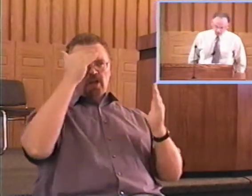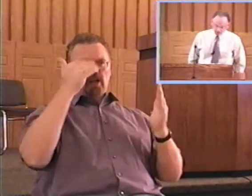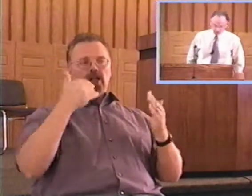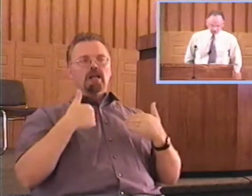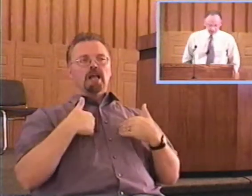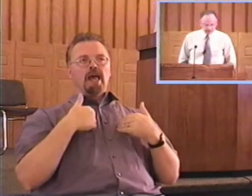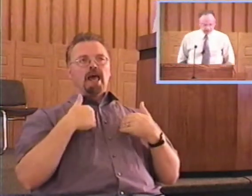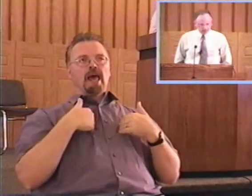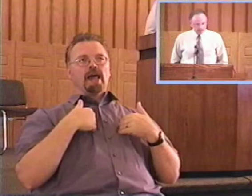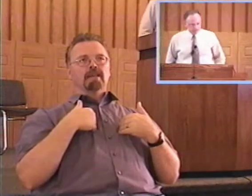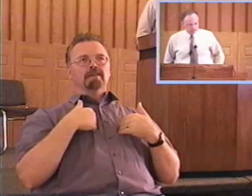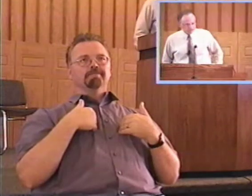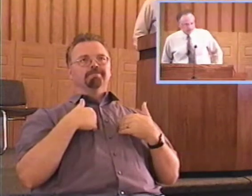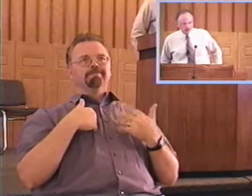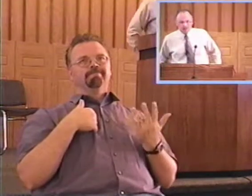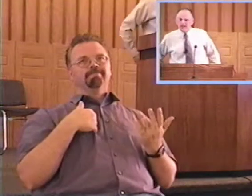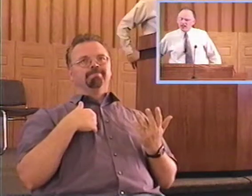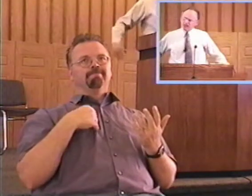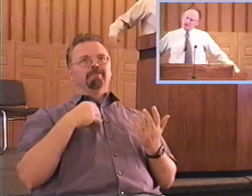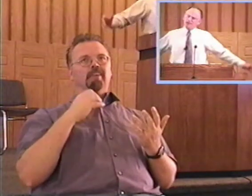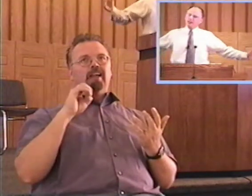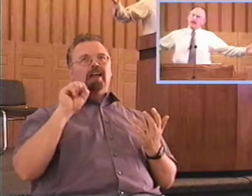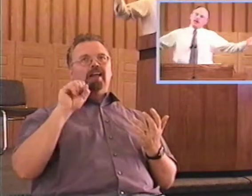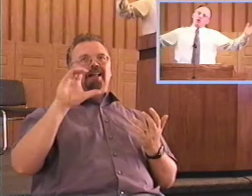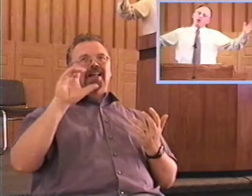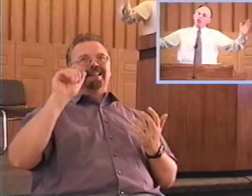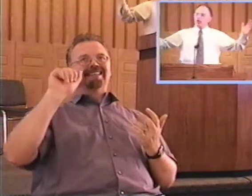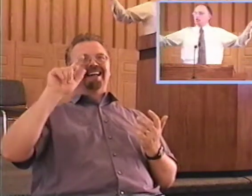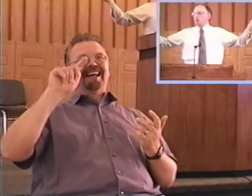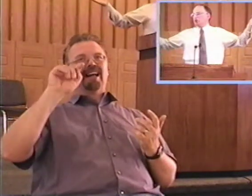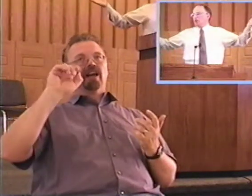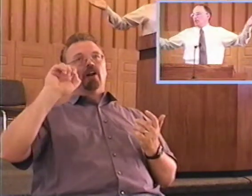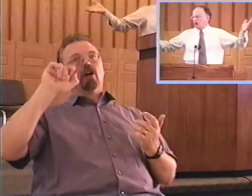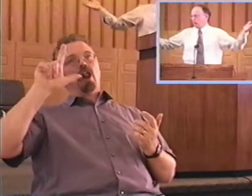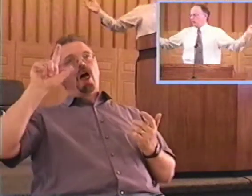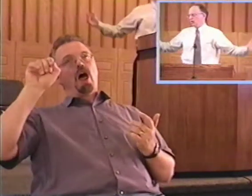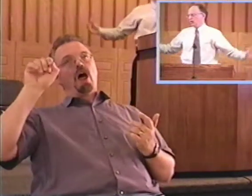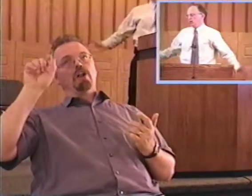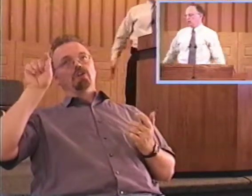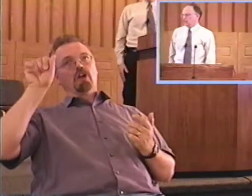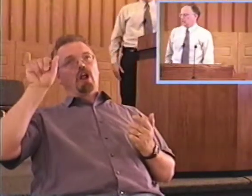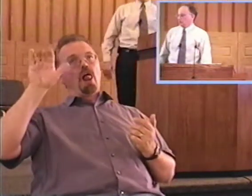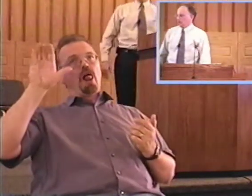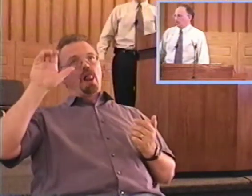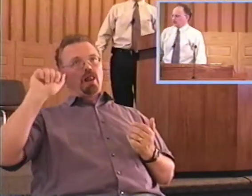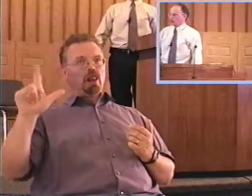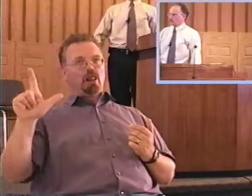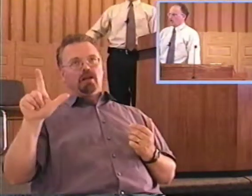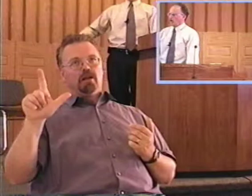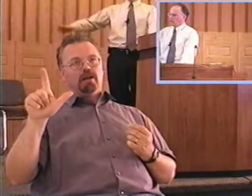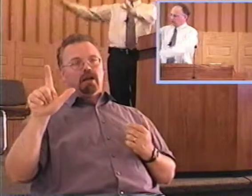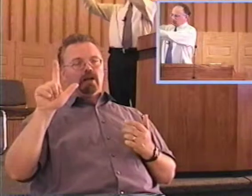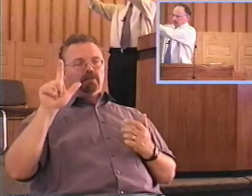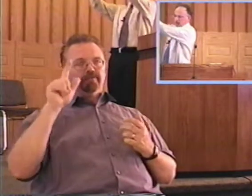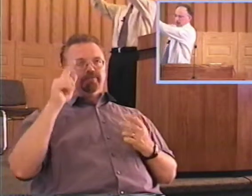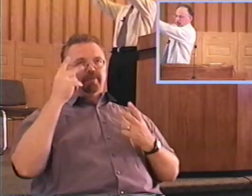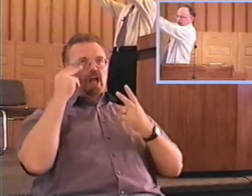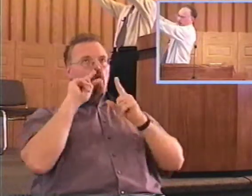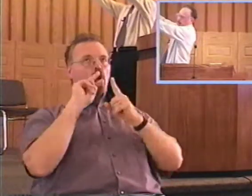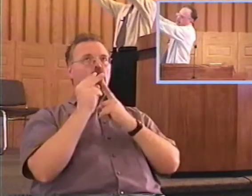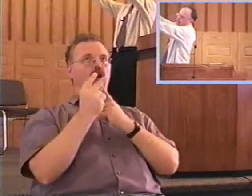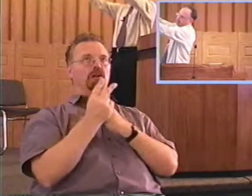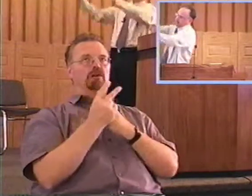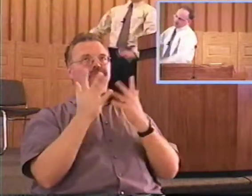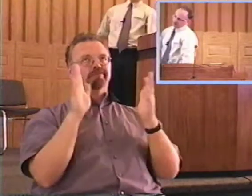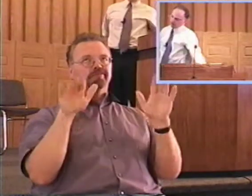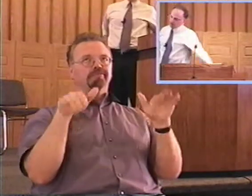eschatological outlook. Isn't that nice? An eschatological outlook. Eschatology is